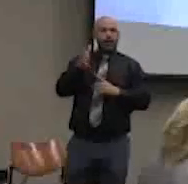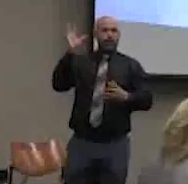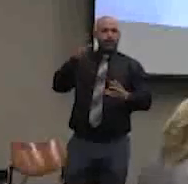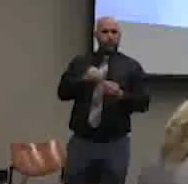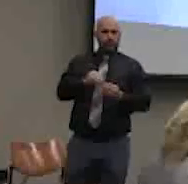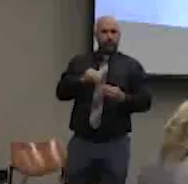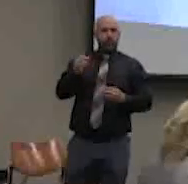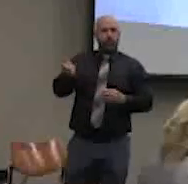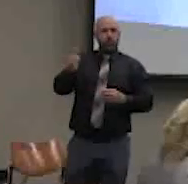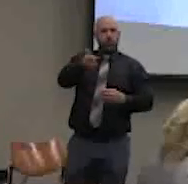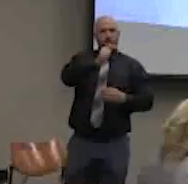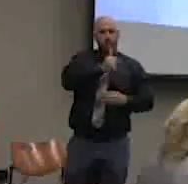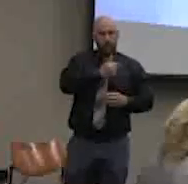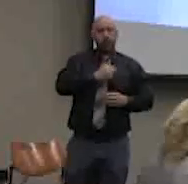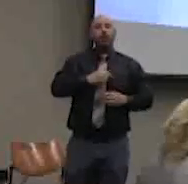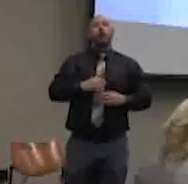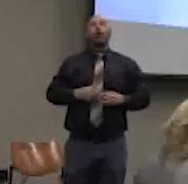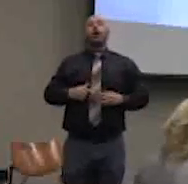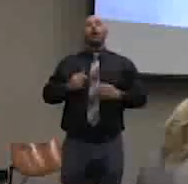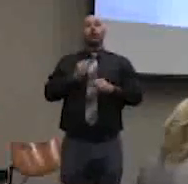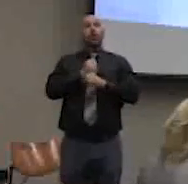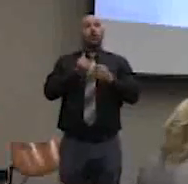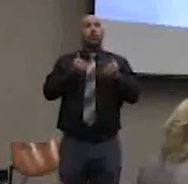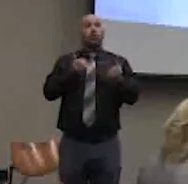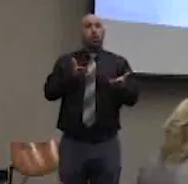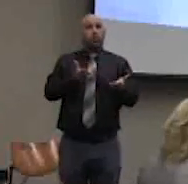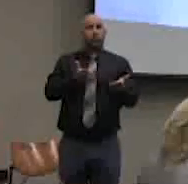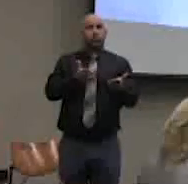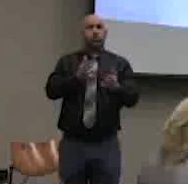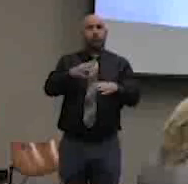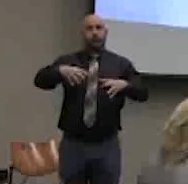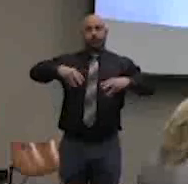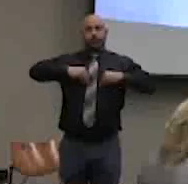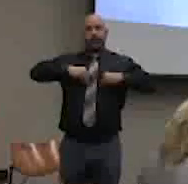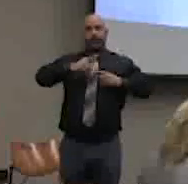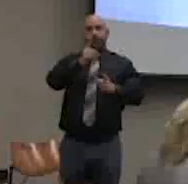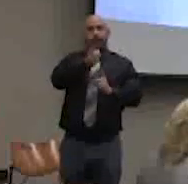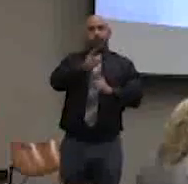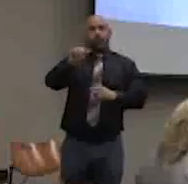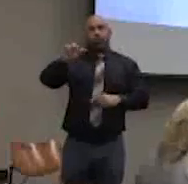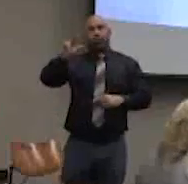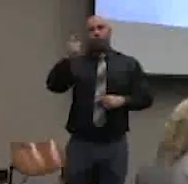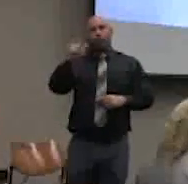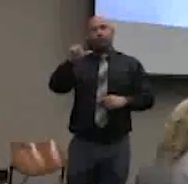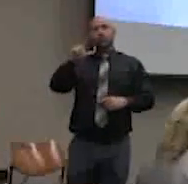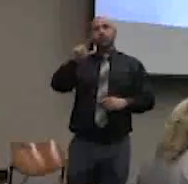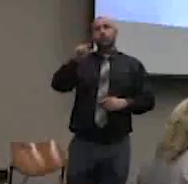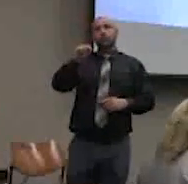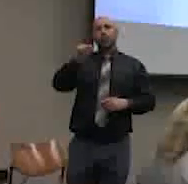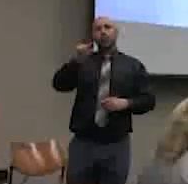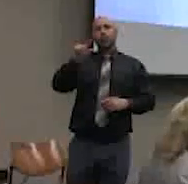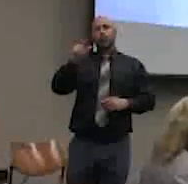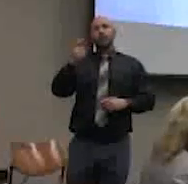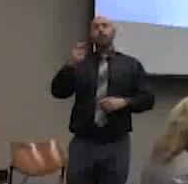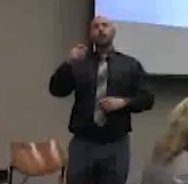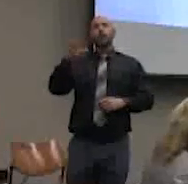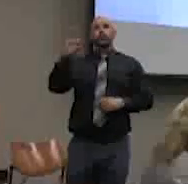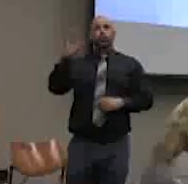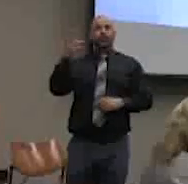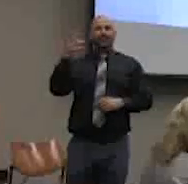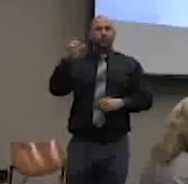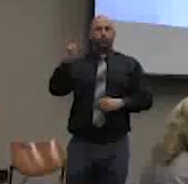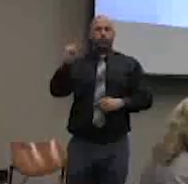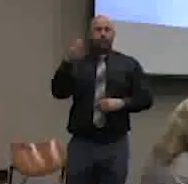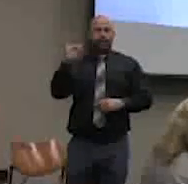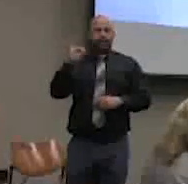I would like to make a motion to receive the minutes from the August 20, 2019 meeting. Thanks, Michael. Have a second